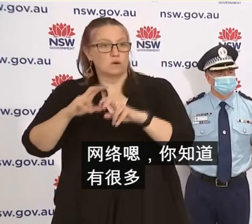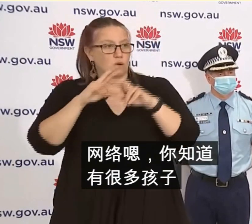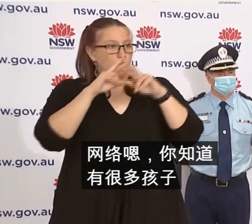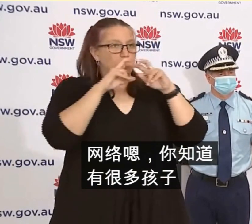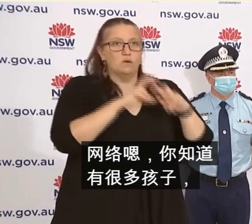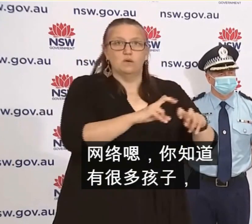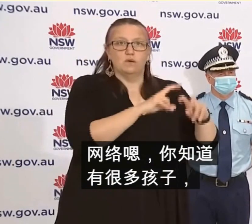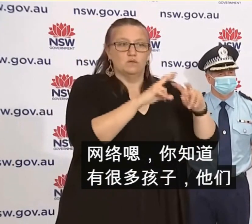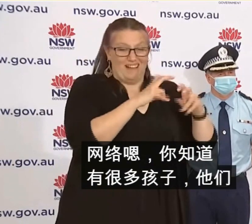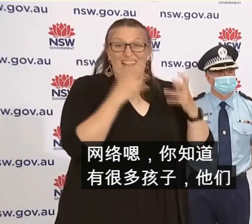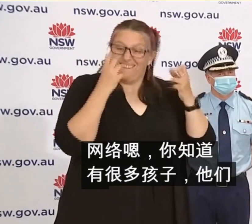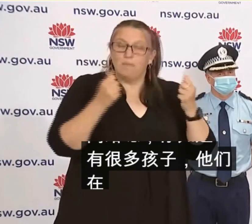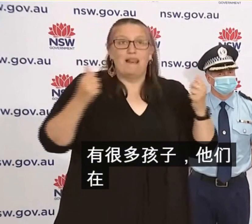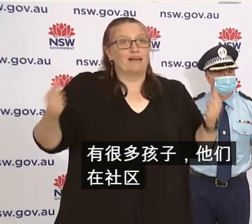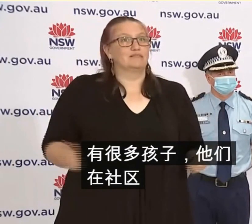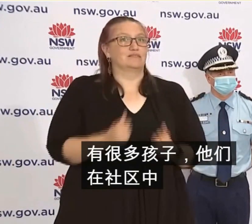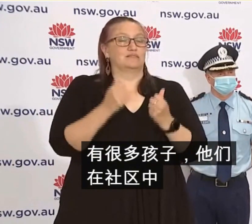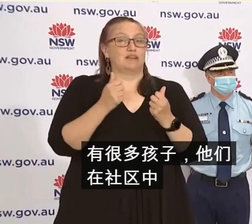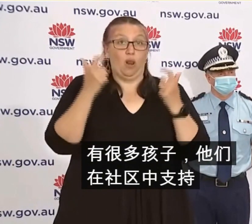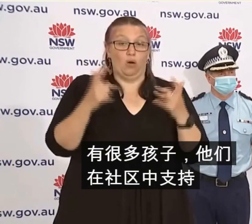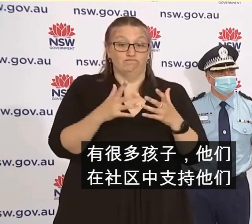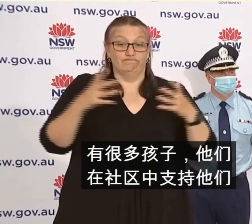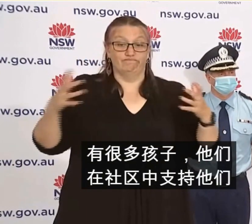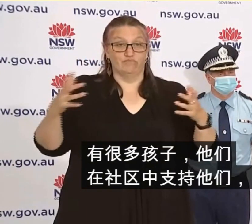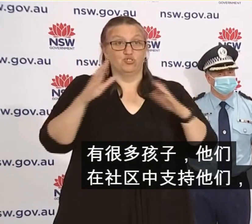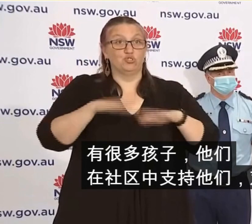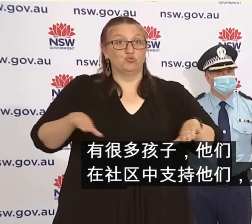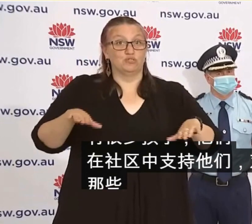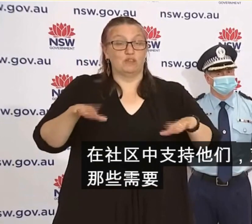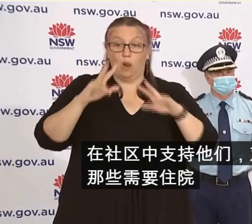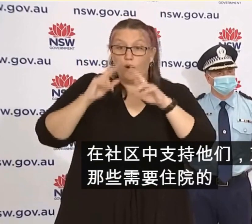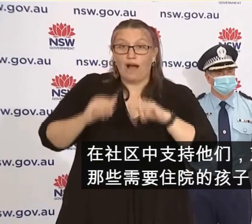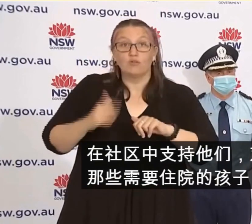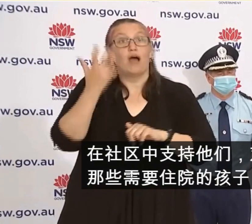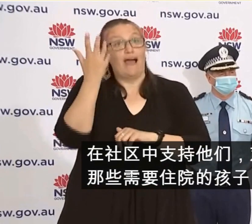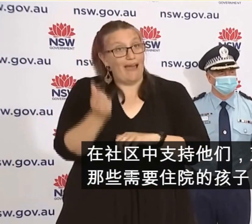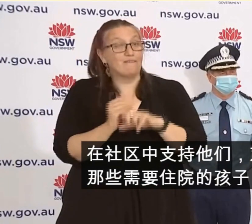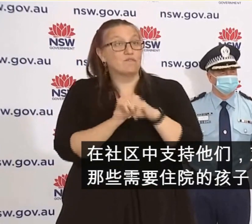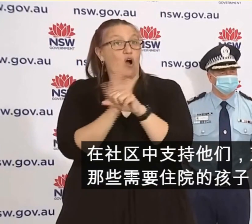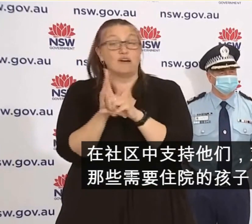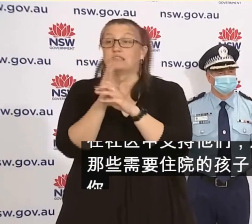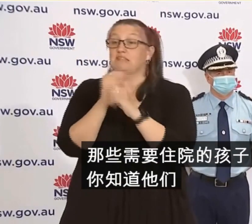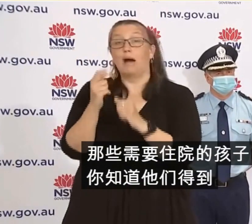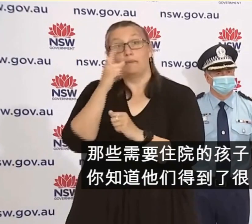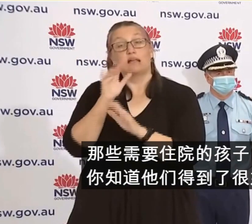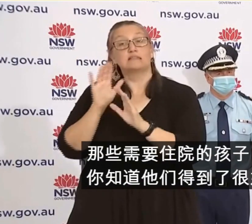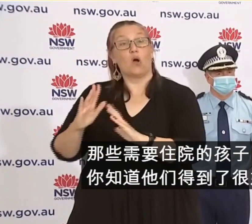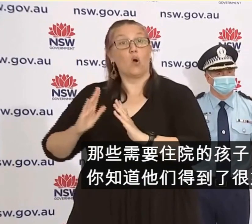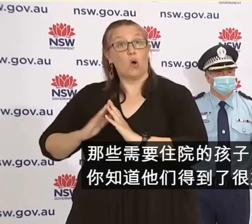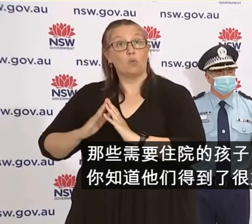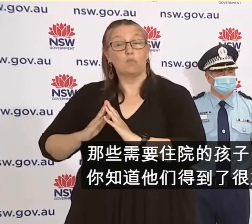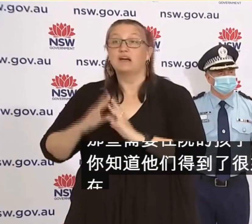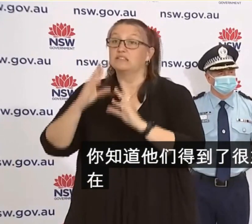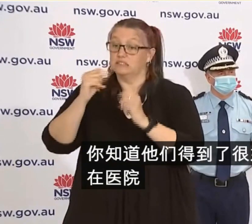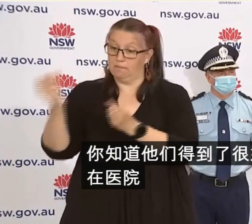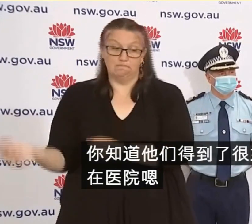of children who they are supporting in the community, and for those children who need hospitalisation, taking very good